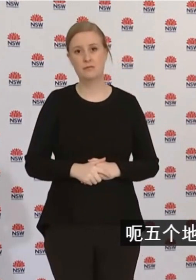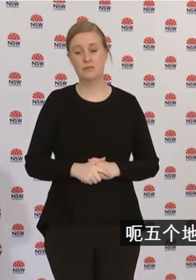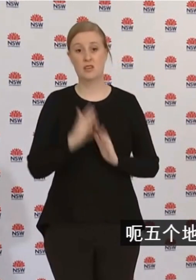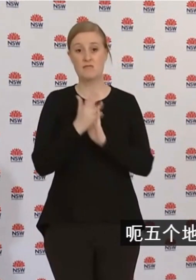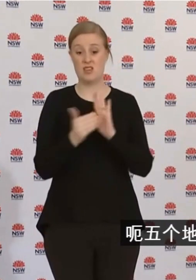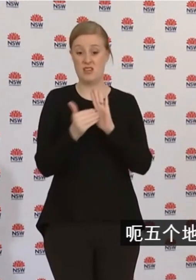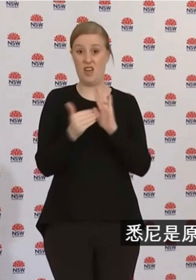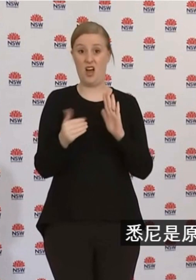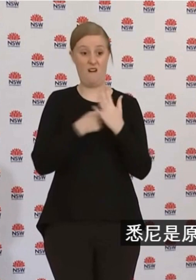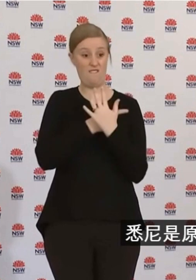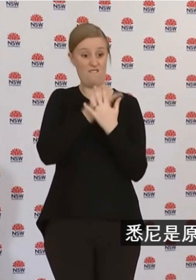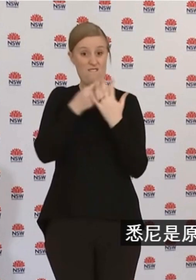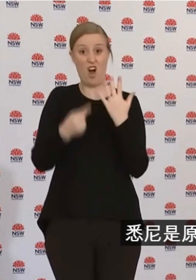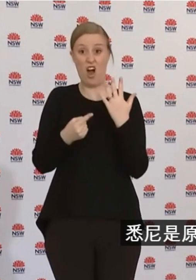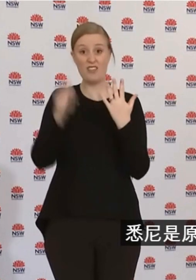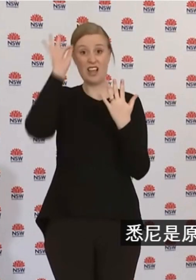local government areas in Sydney,